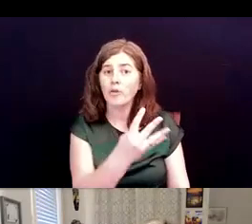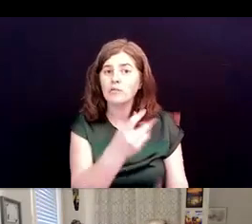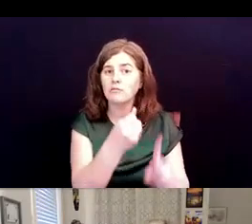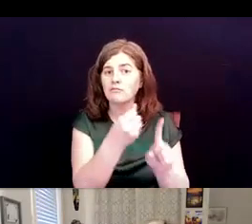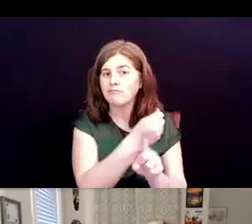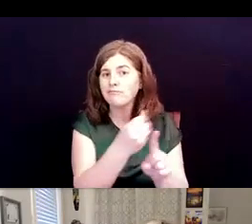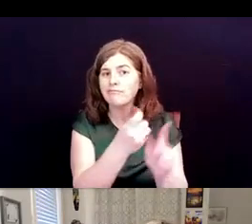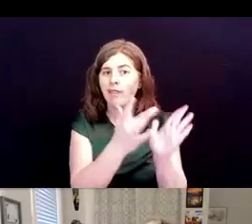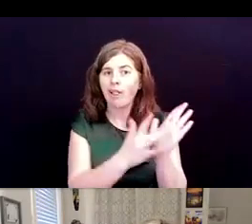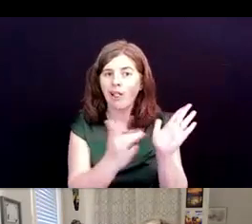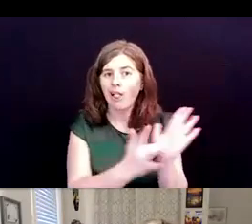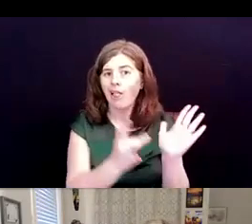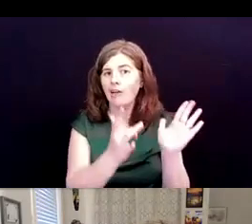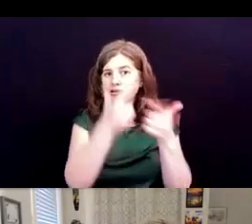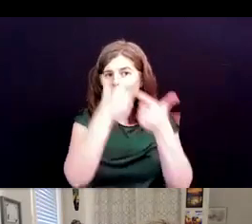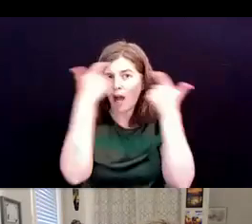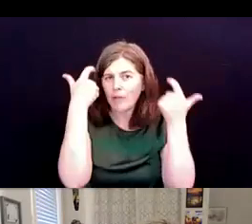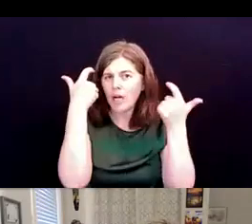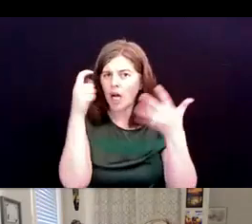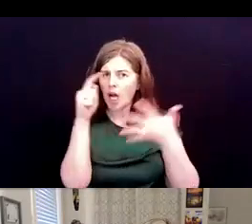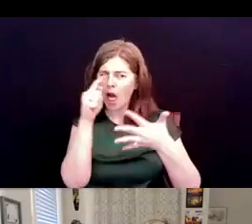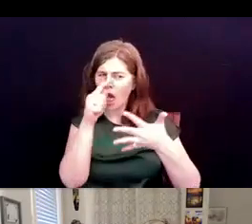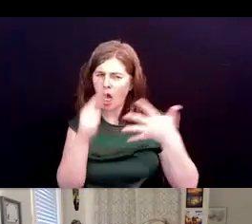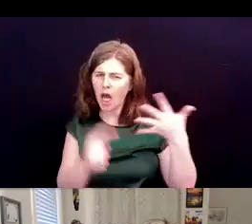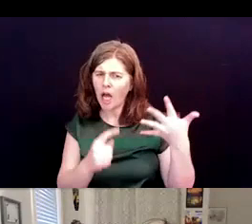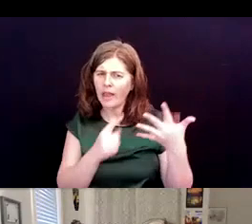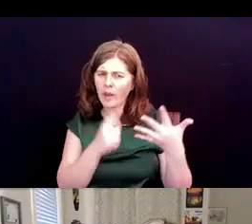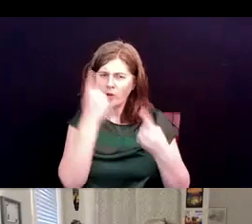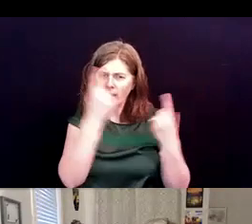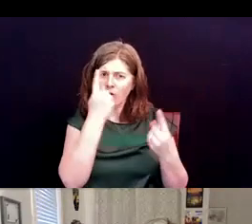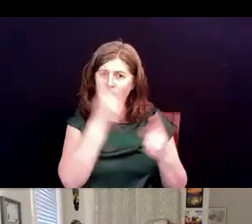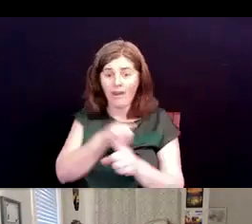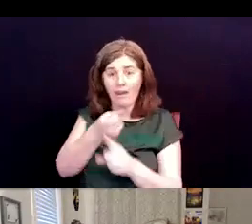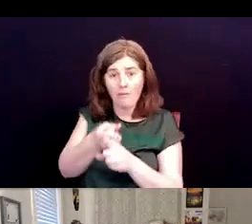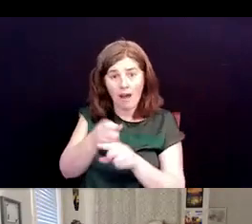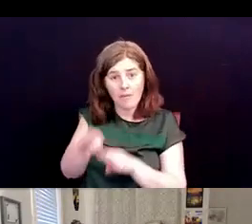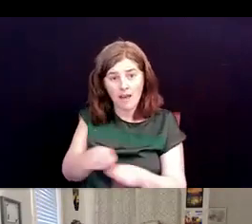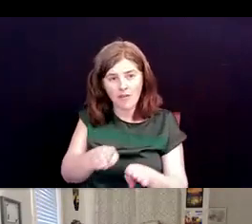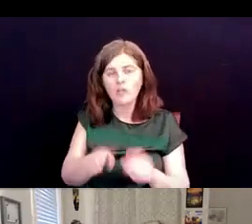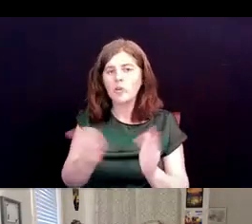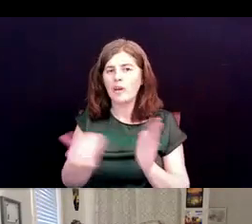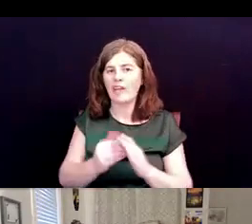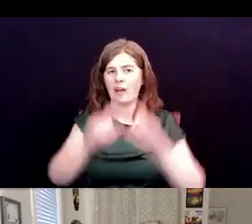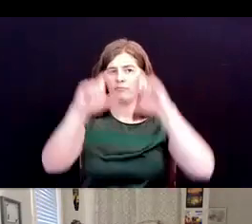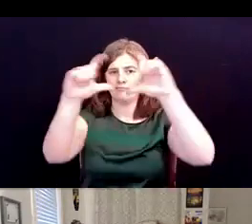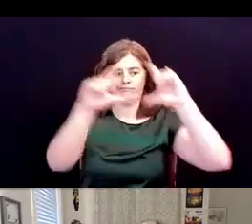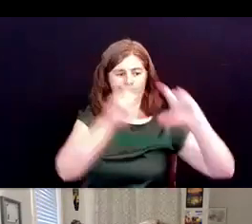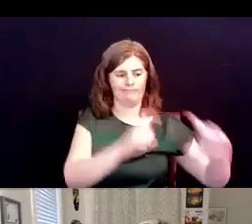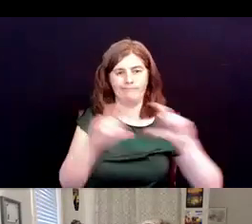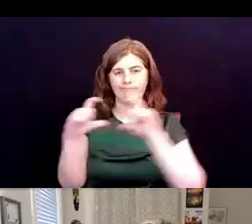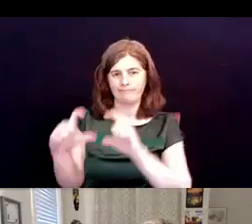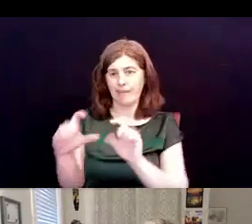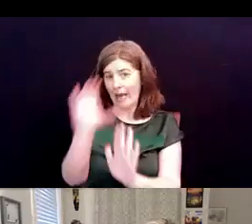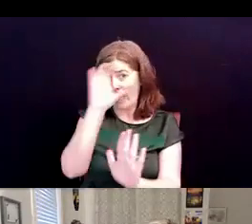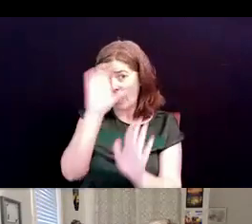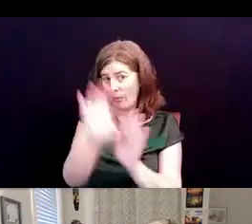to consider as they impact our behavior and then therefore our development. So this little triad that I have over here as an image on the side